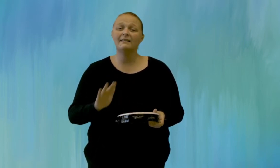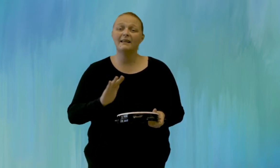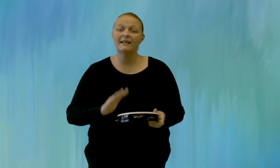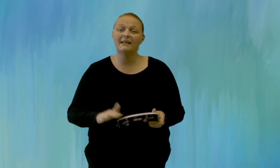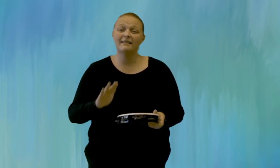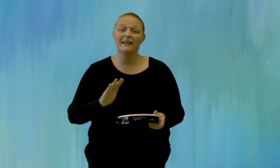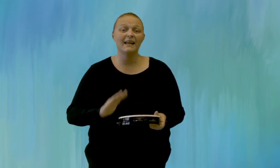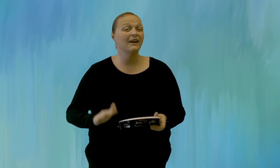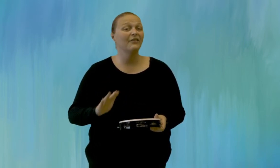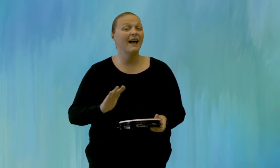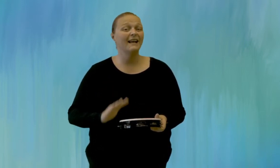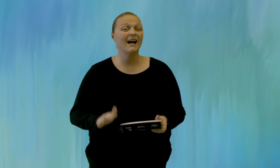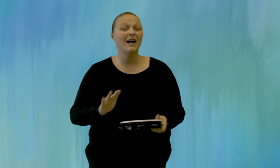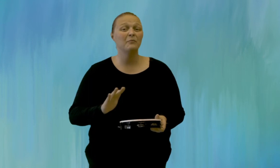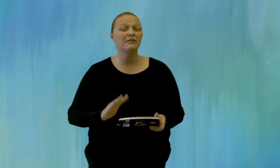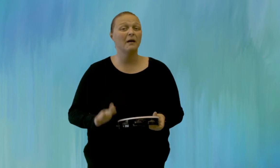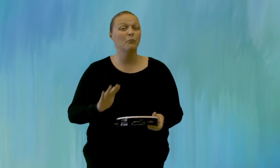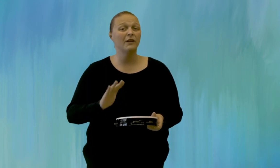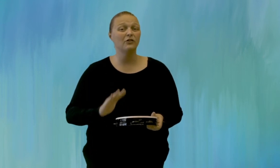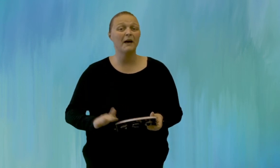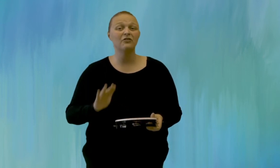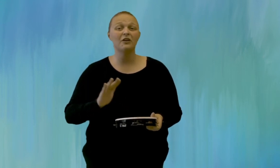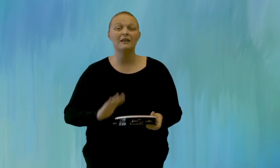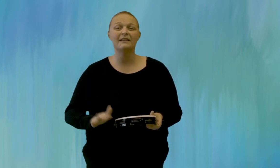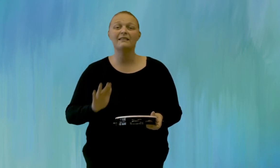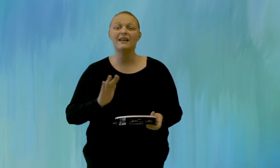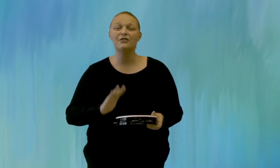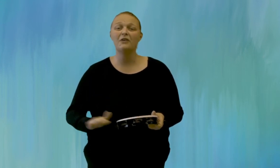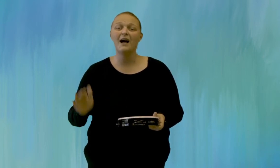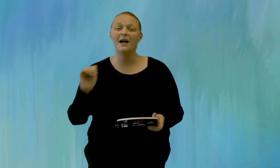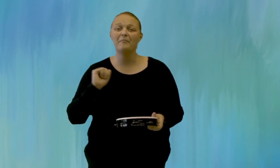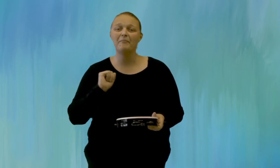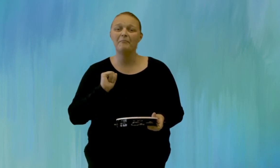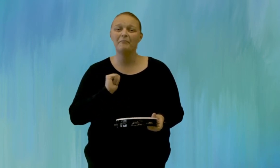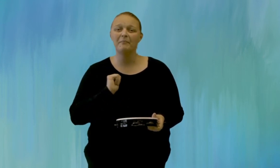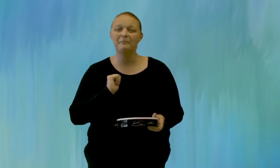Listen, listen, here I come, someone special beats the drum.